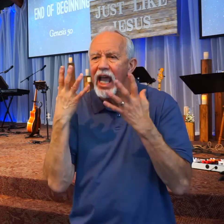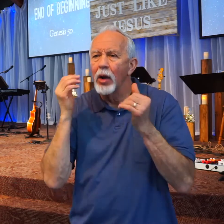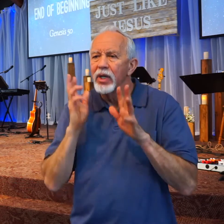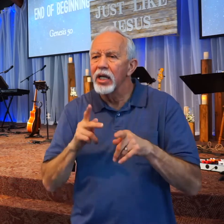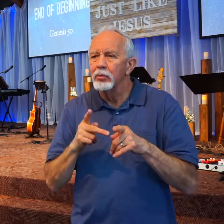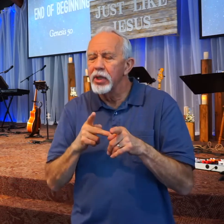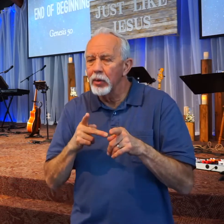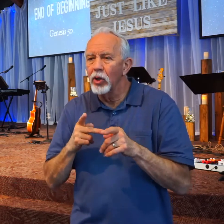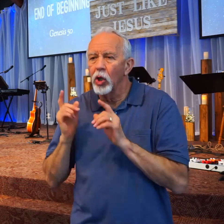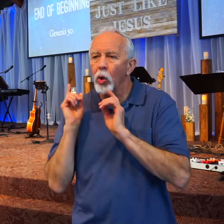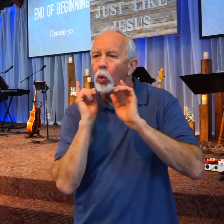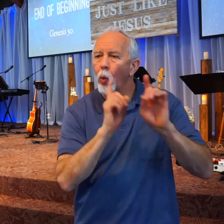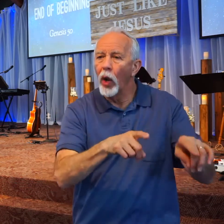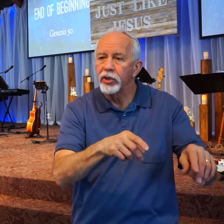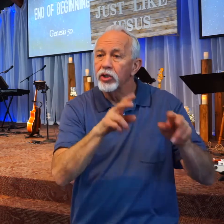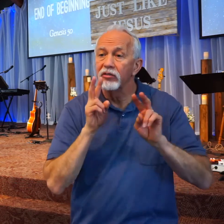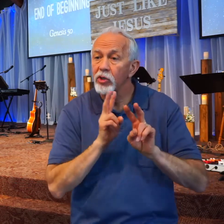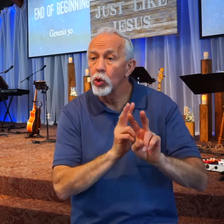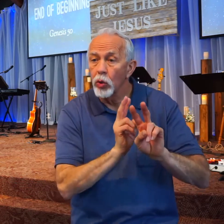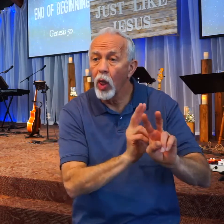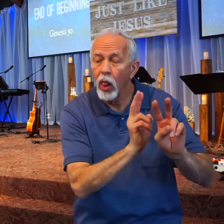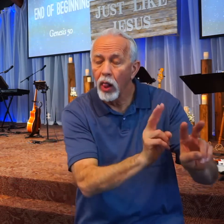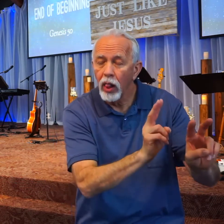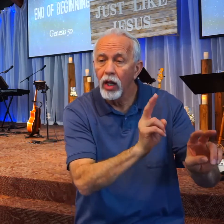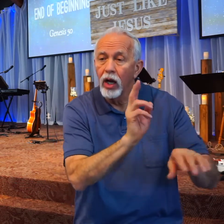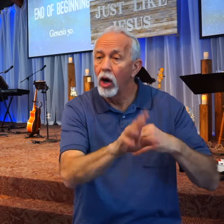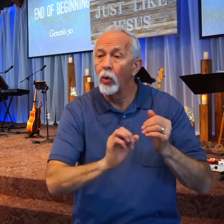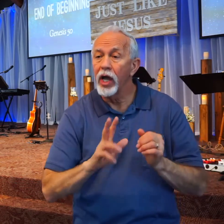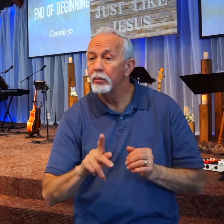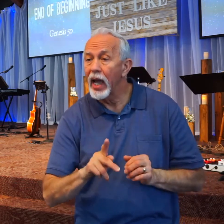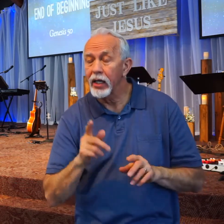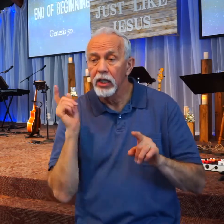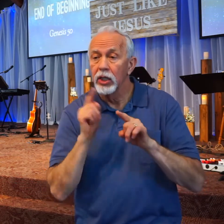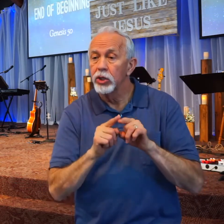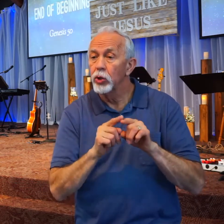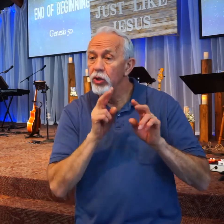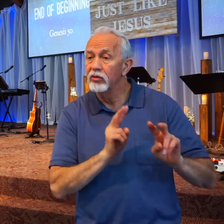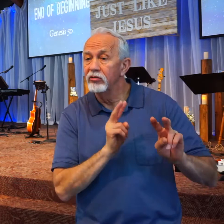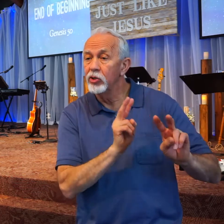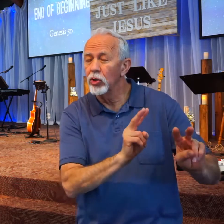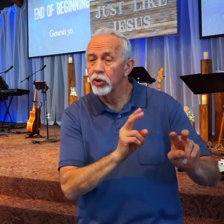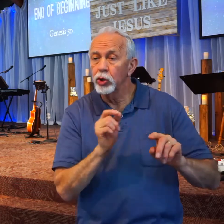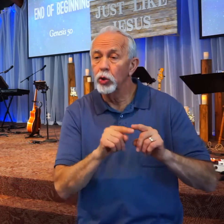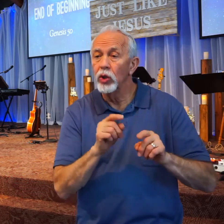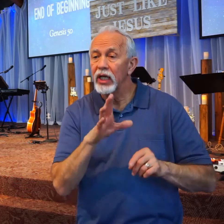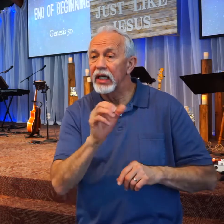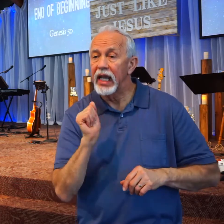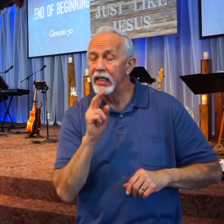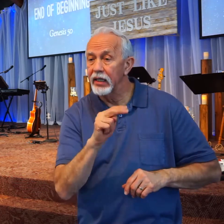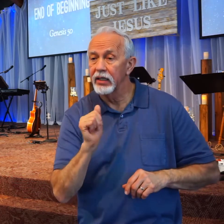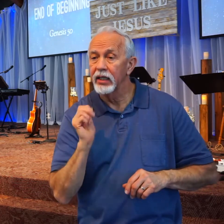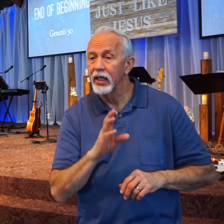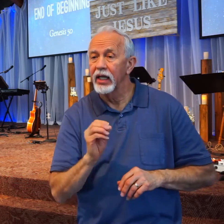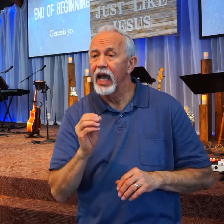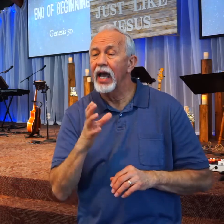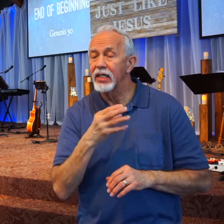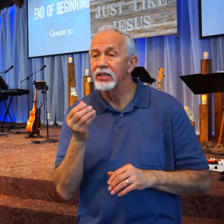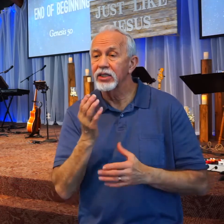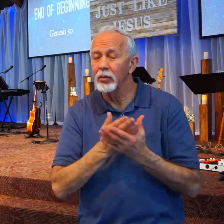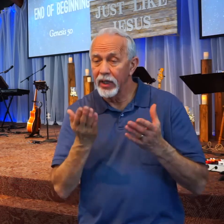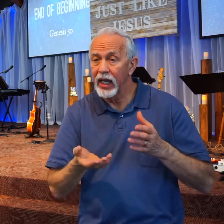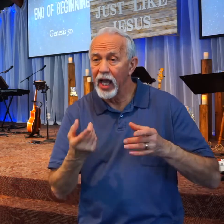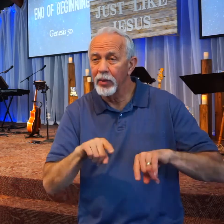impressive. They all returned to Canaan for this burial, and then they came back. But something happened. Those